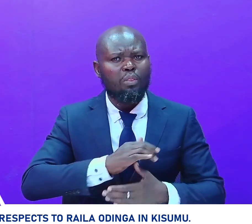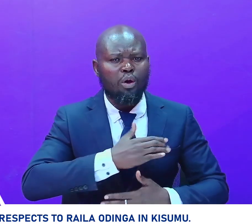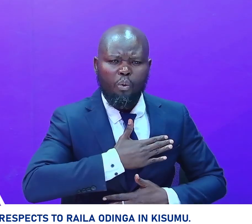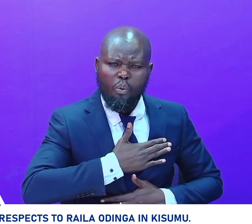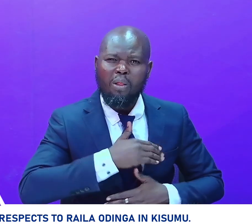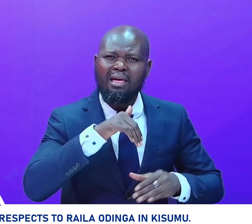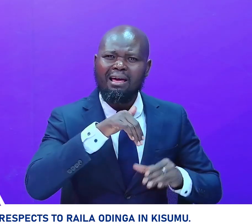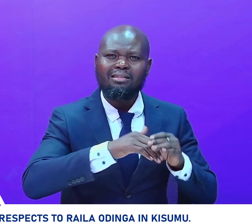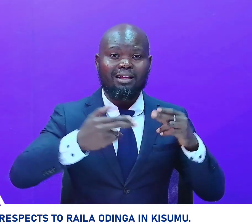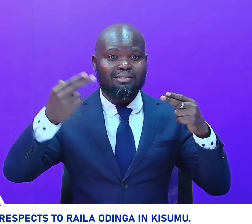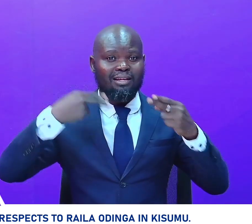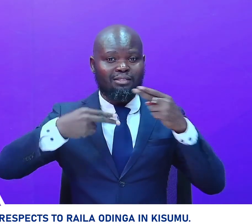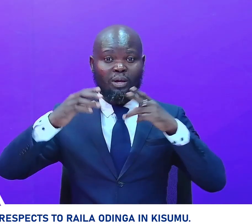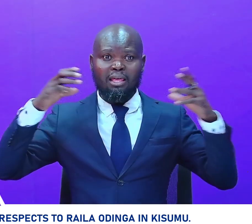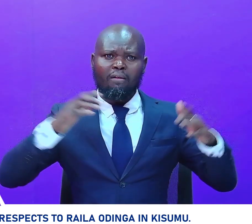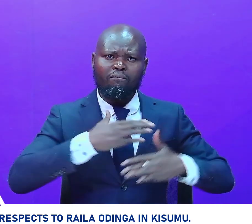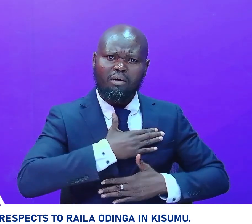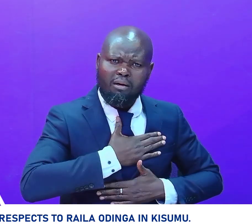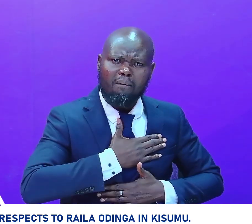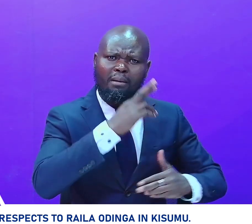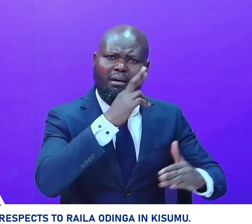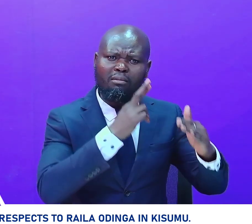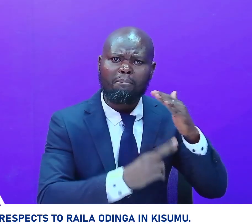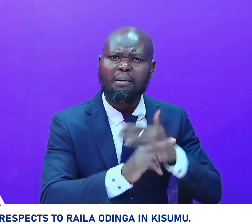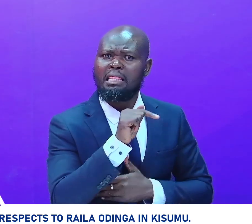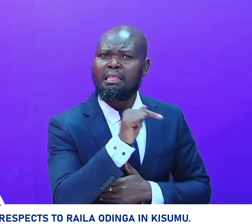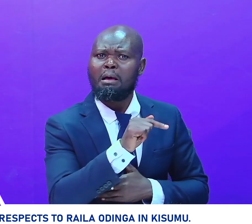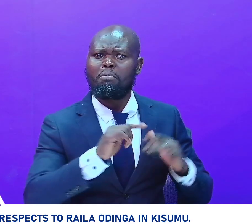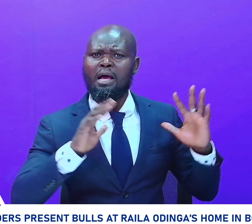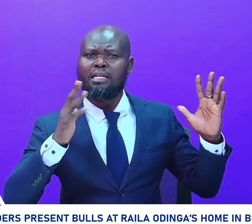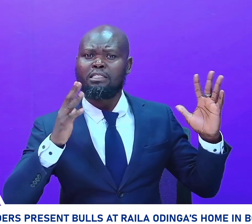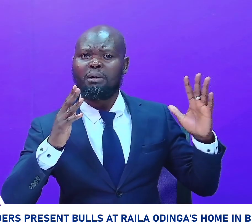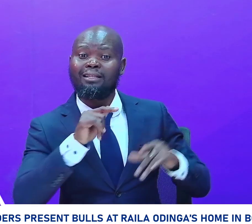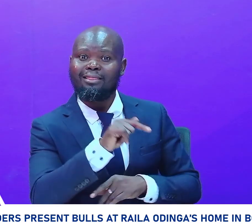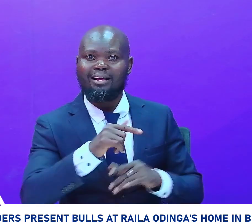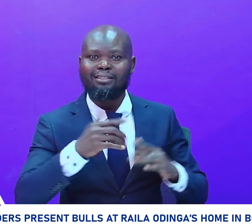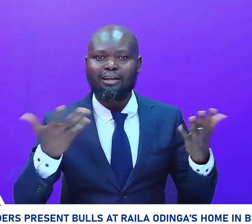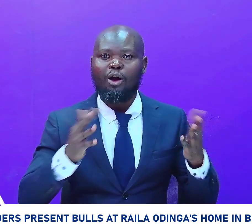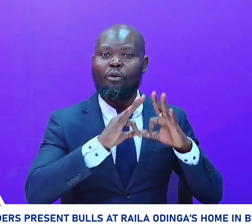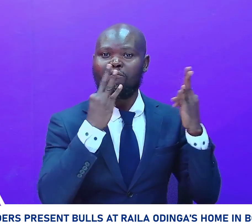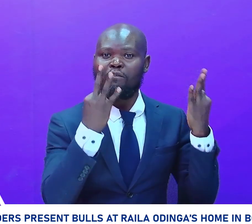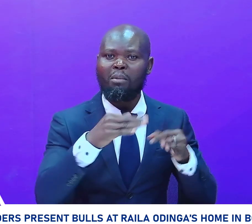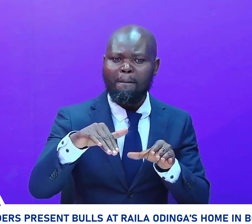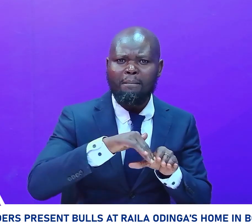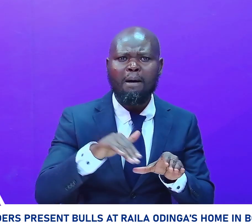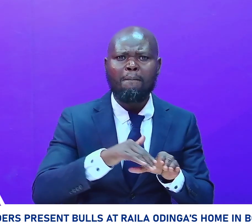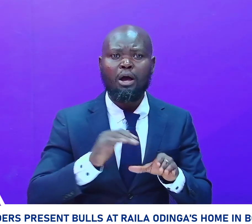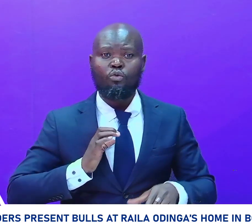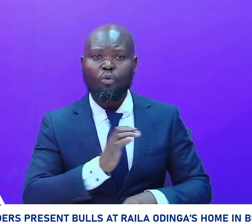Bondo in honor for his legacy as a respected statesman, and the ceremony drew